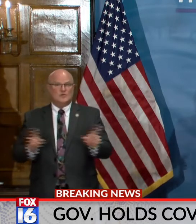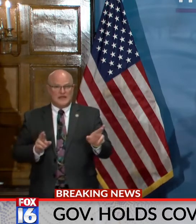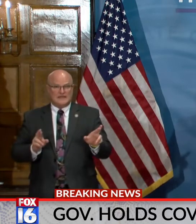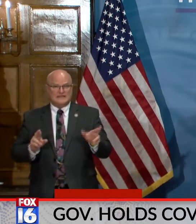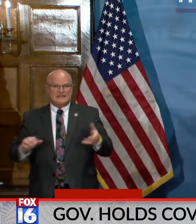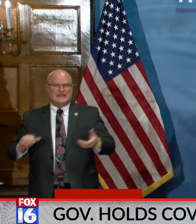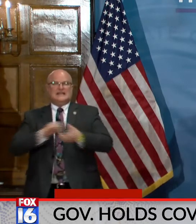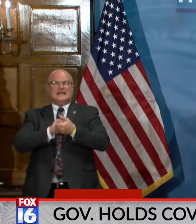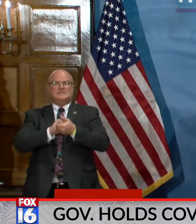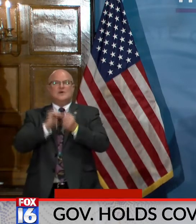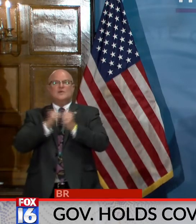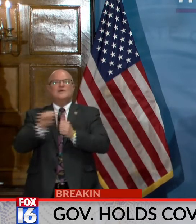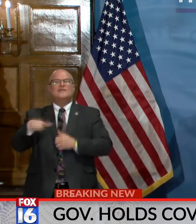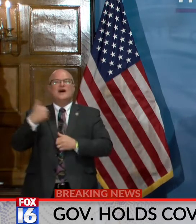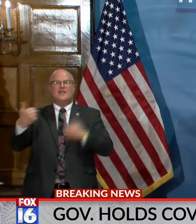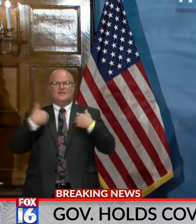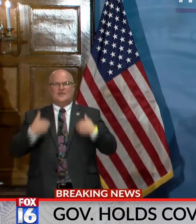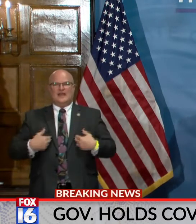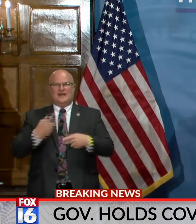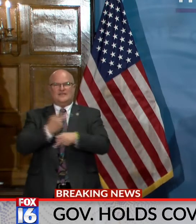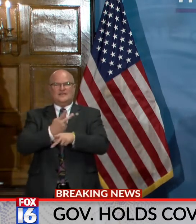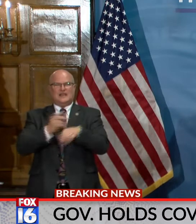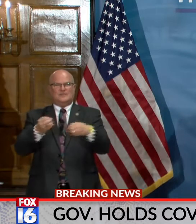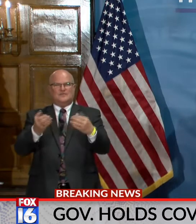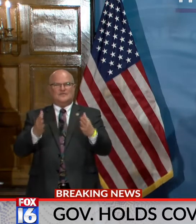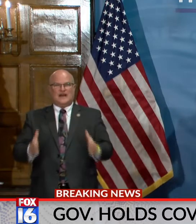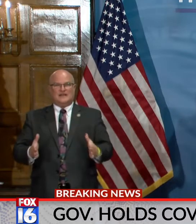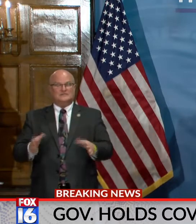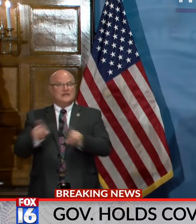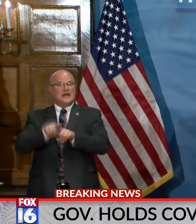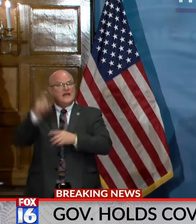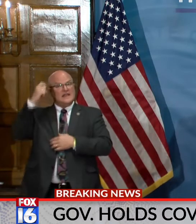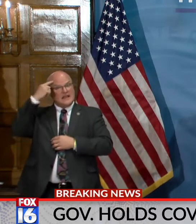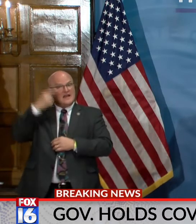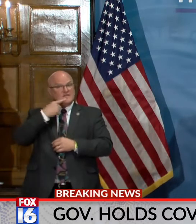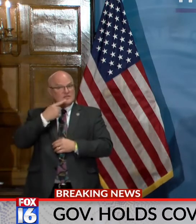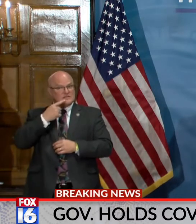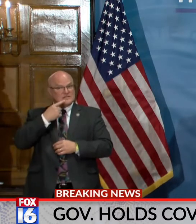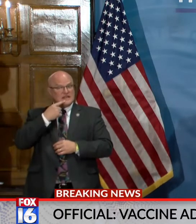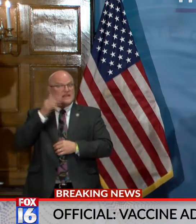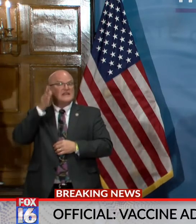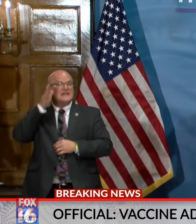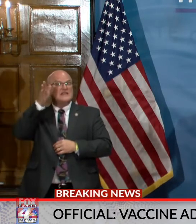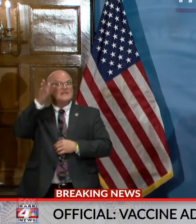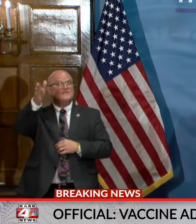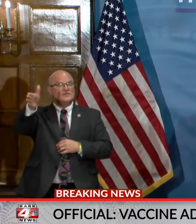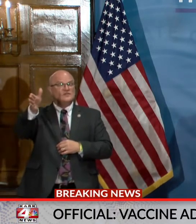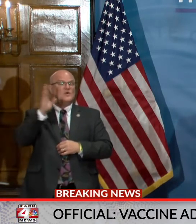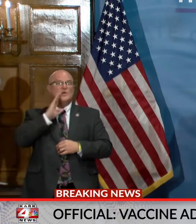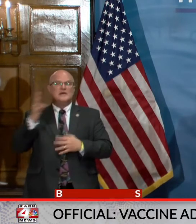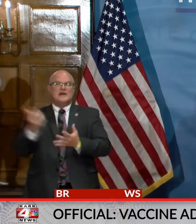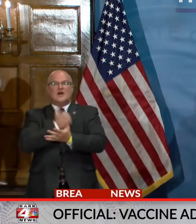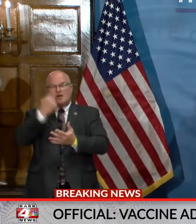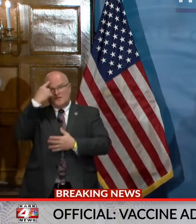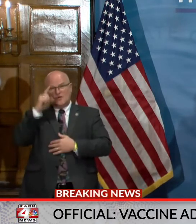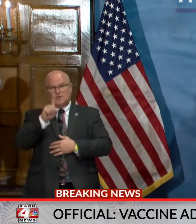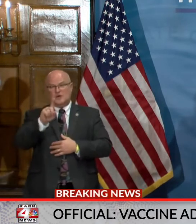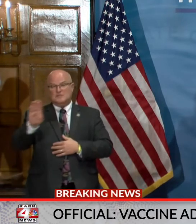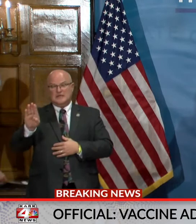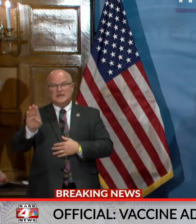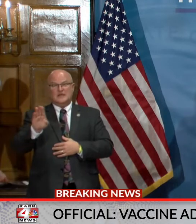and partnership with our other healthcare providers. As the governor said, in the future, there will be an opportunity for 1B